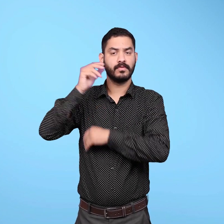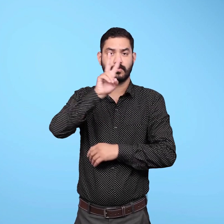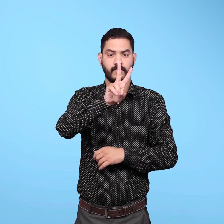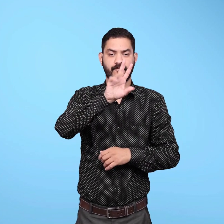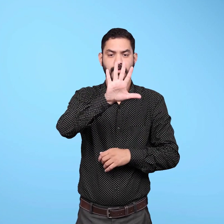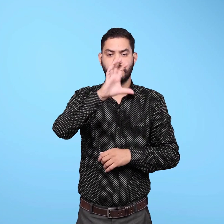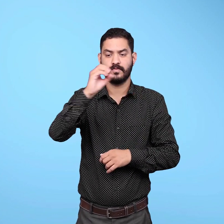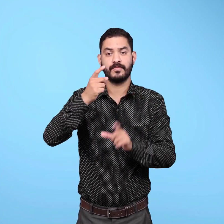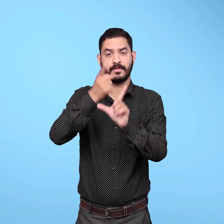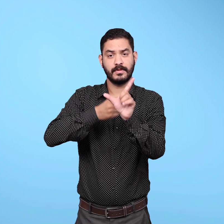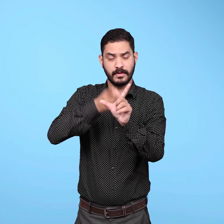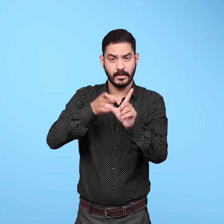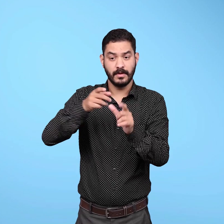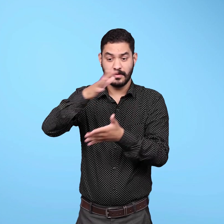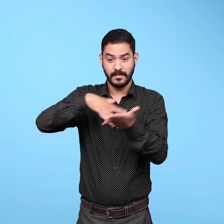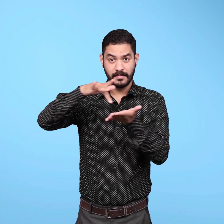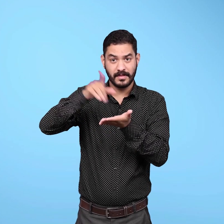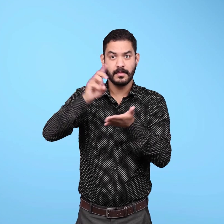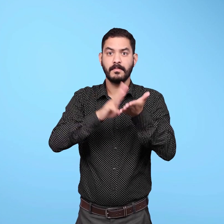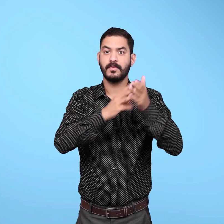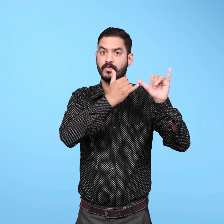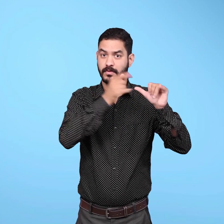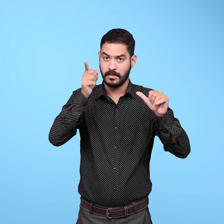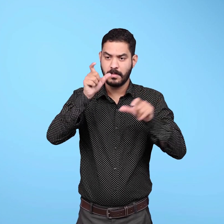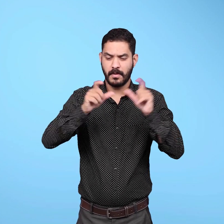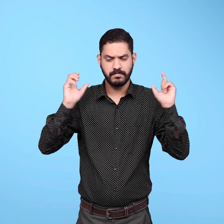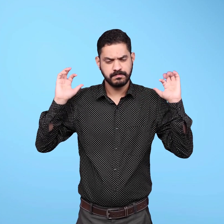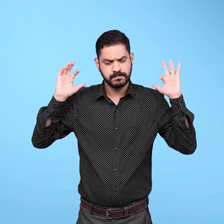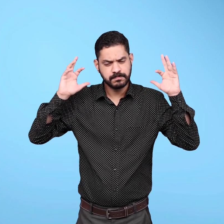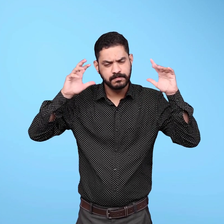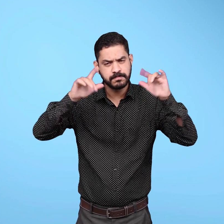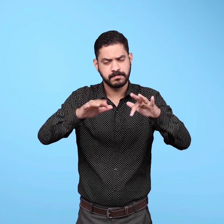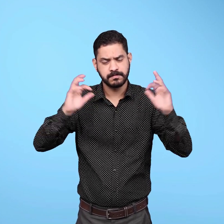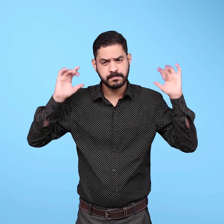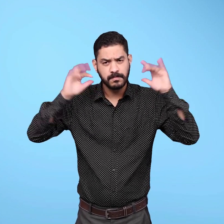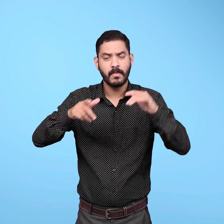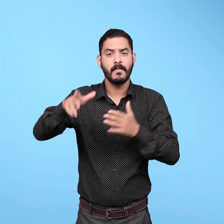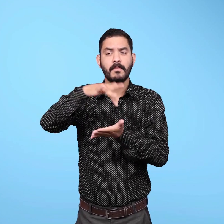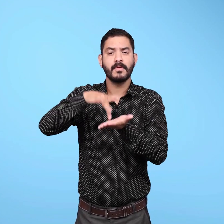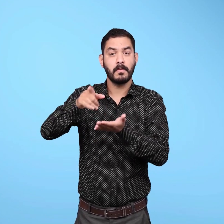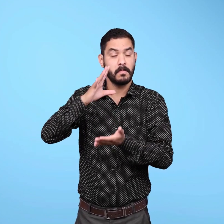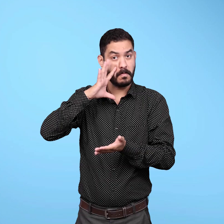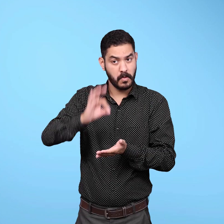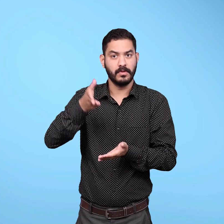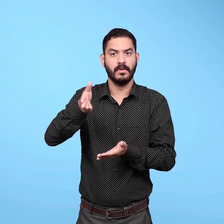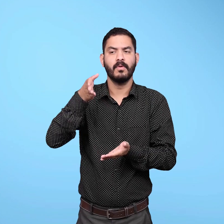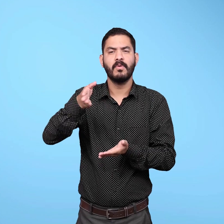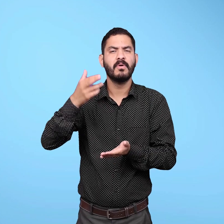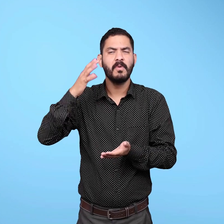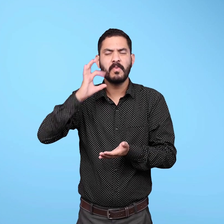an important settlement for more than 2,500 years. It was important because